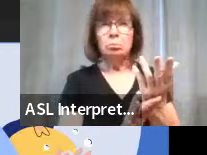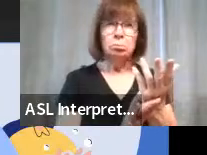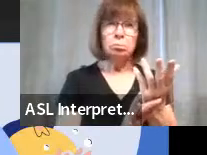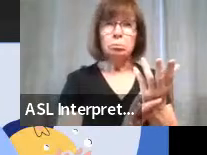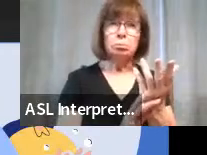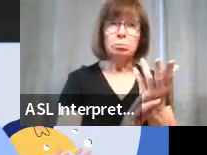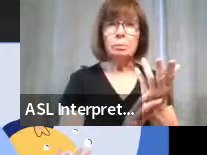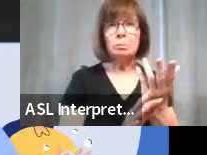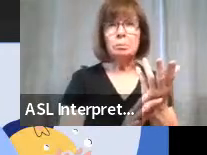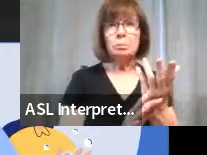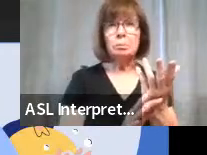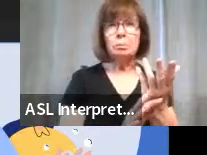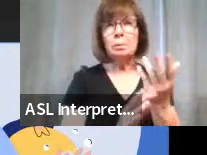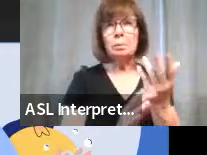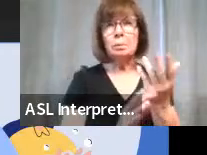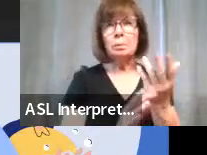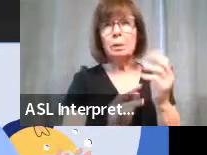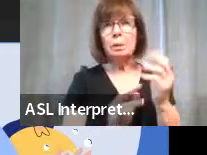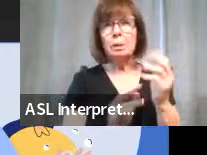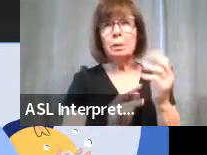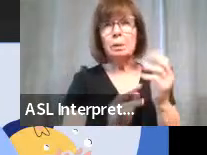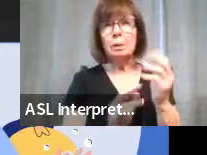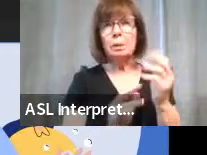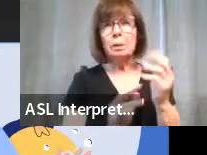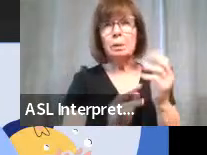masks, etc.